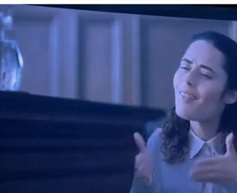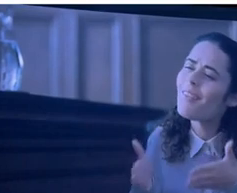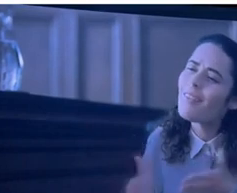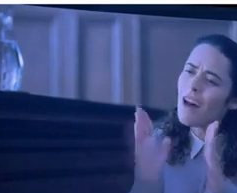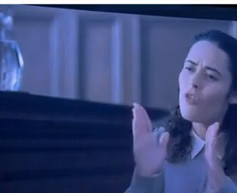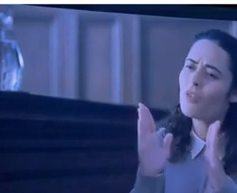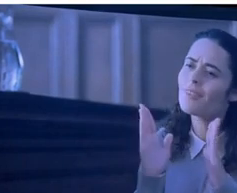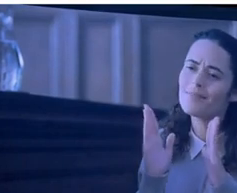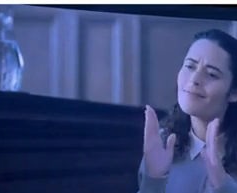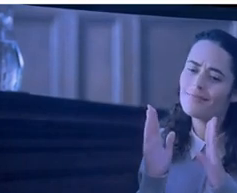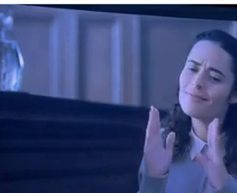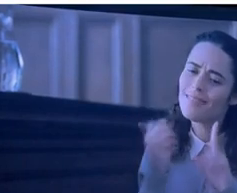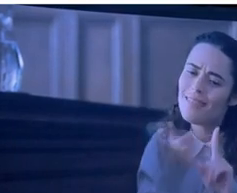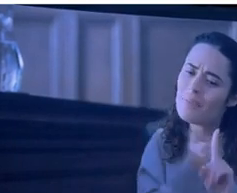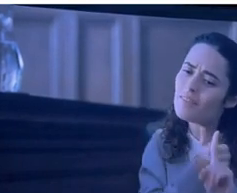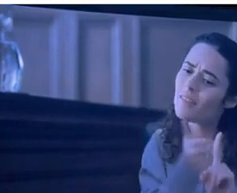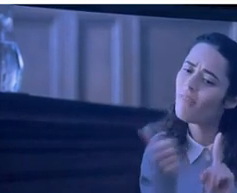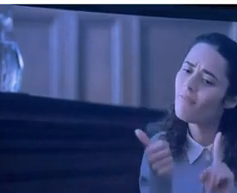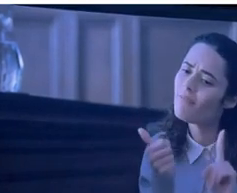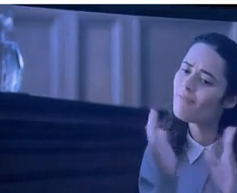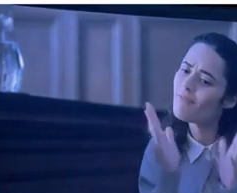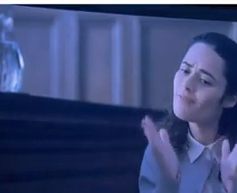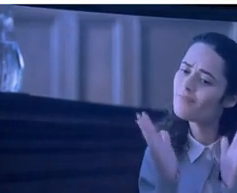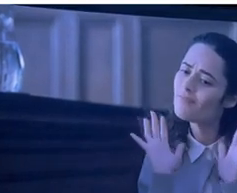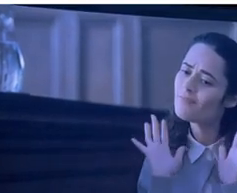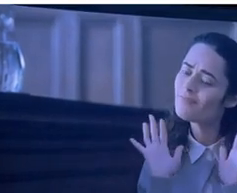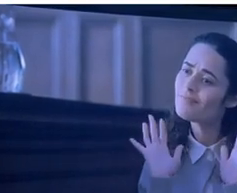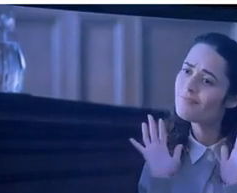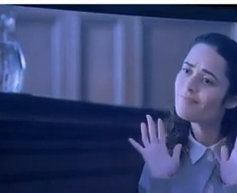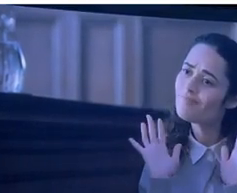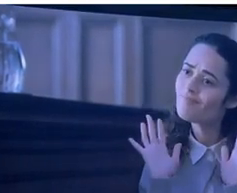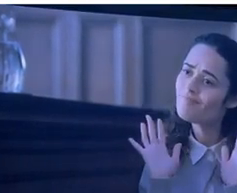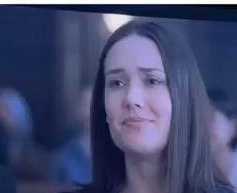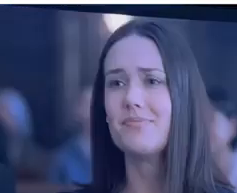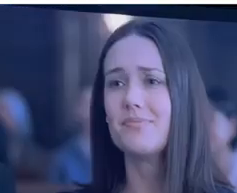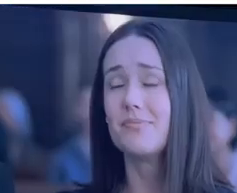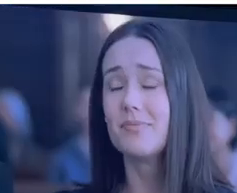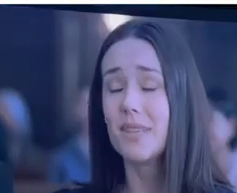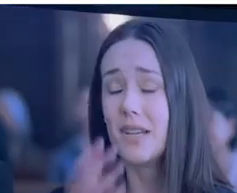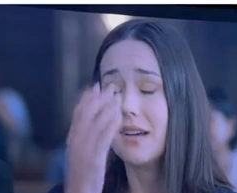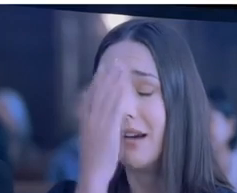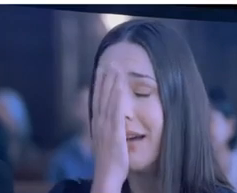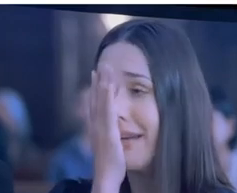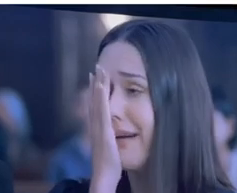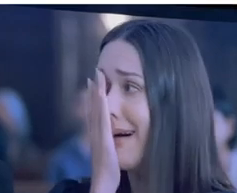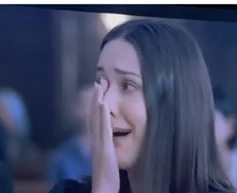not what you expect them to be. Just let them be themselves.